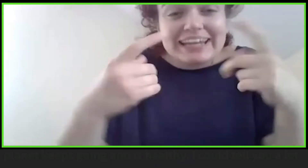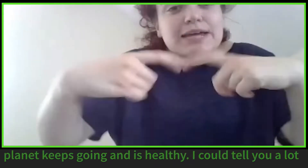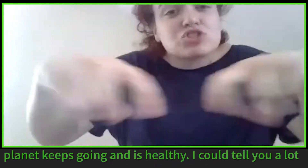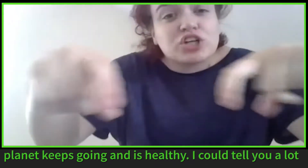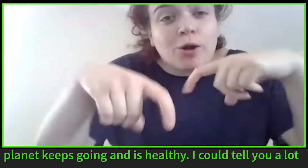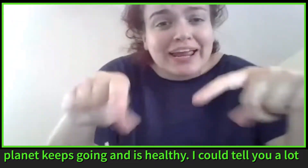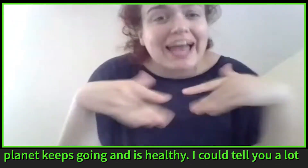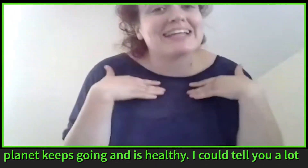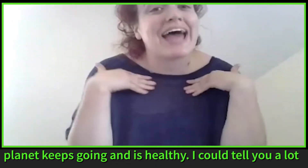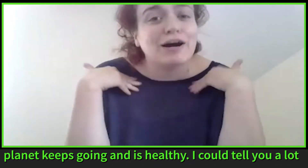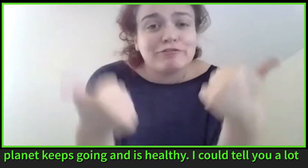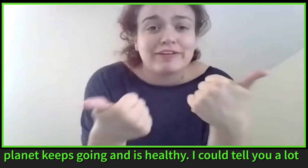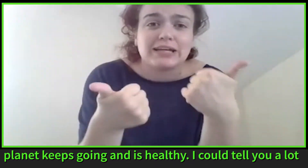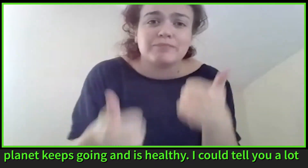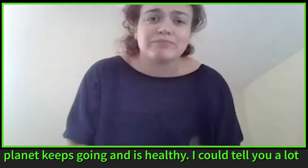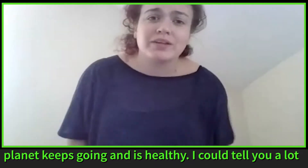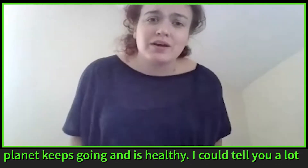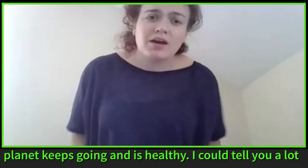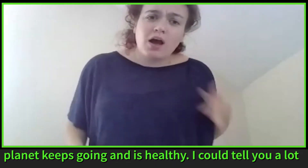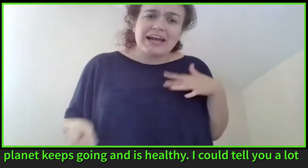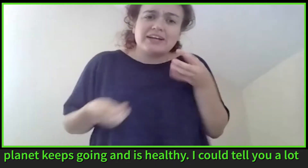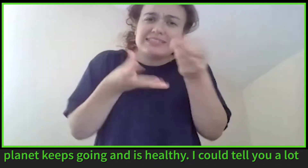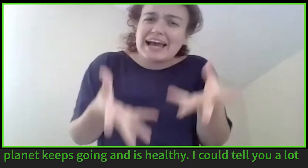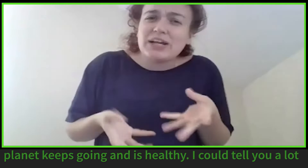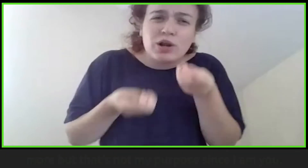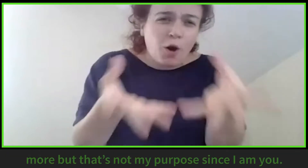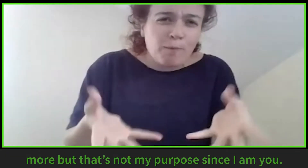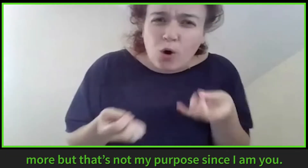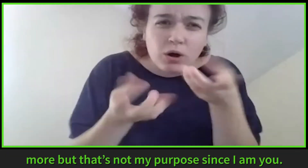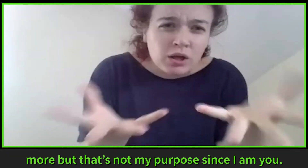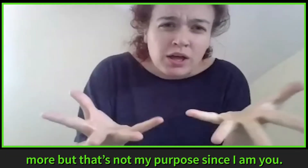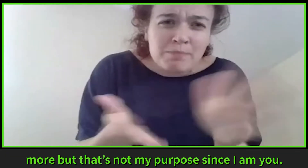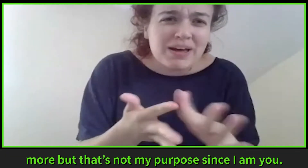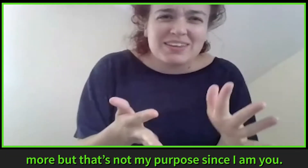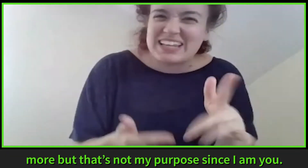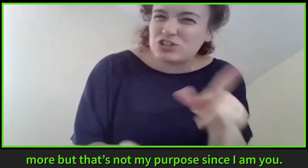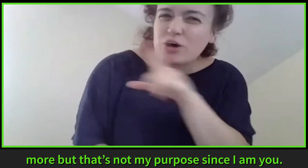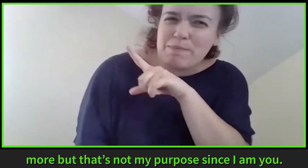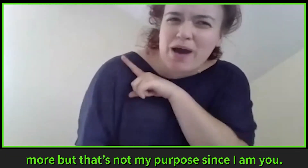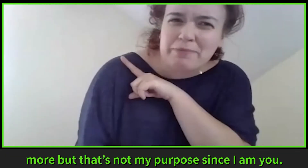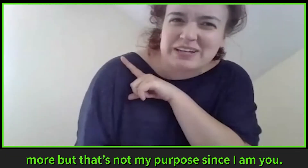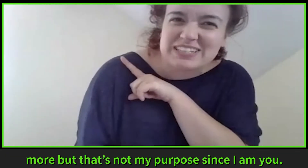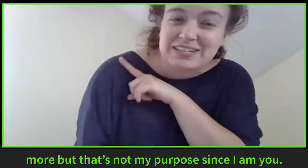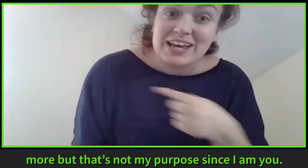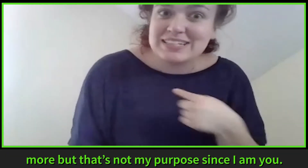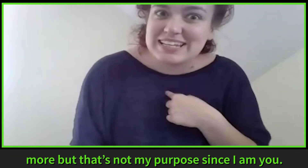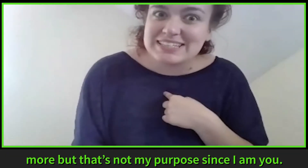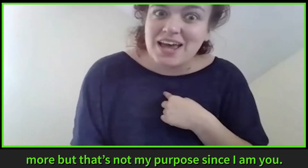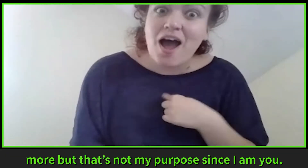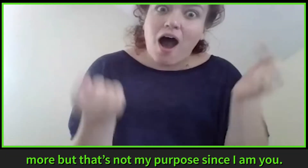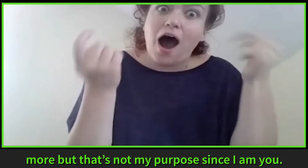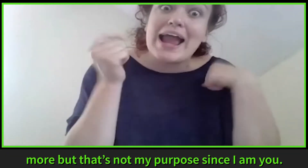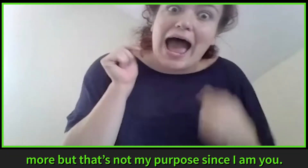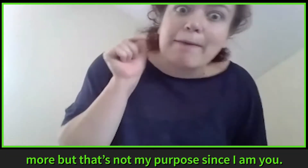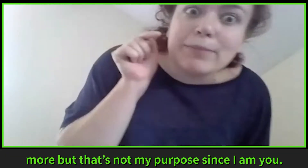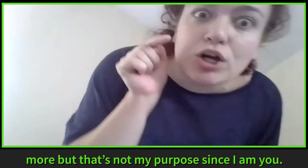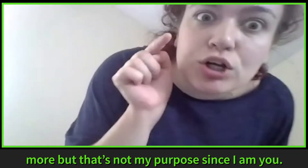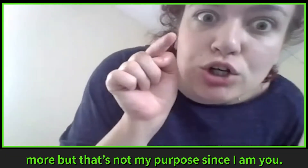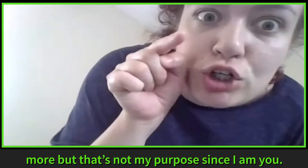keeps going and is healthy. I could tell you a lot more, but that's not my purpose, since I am